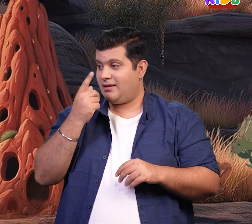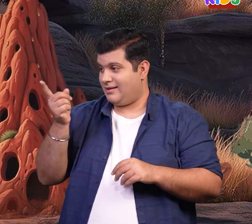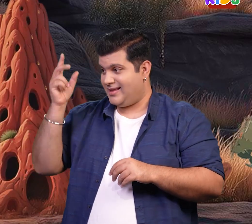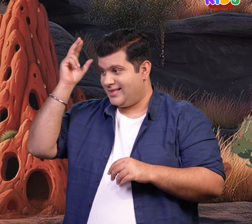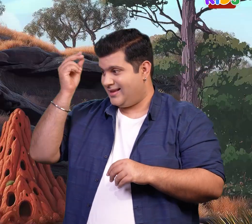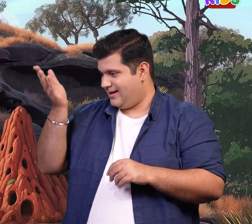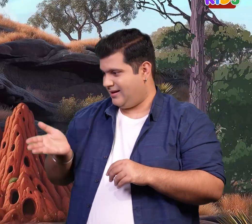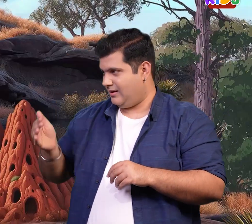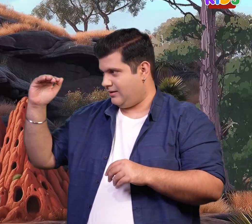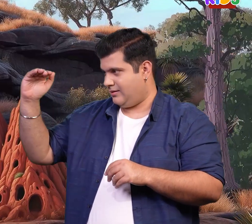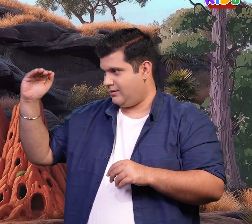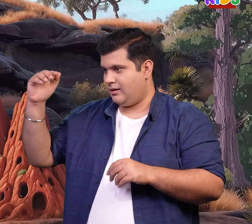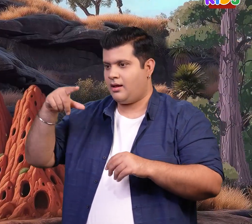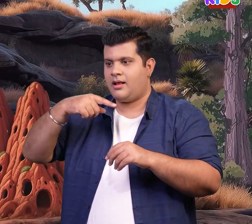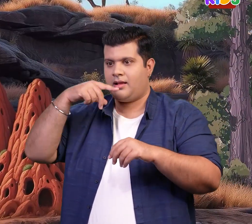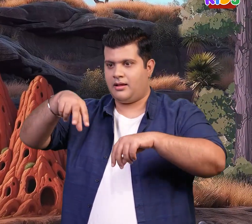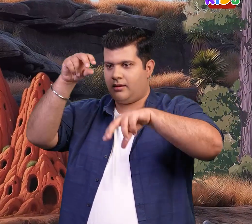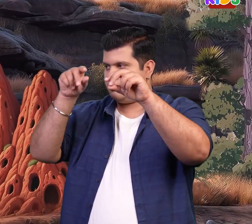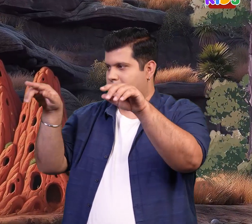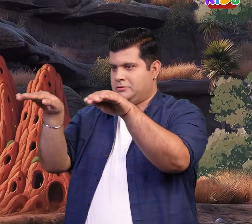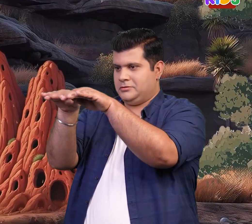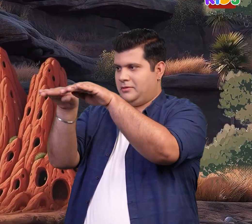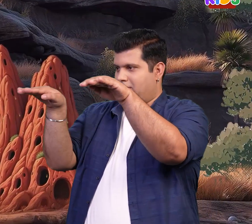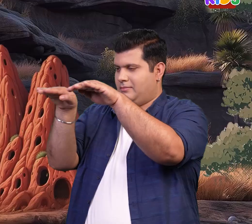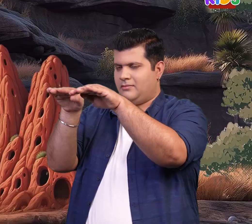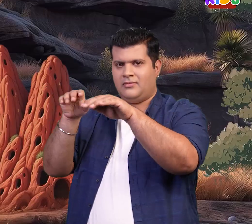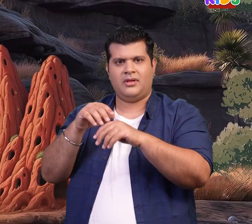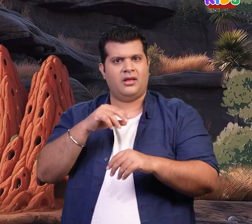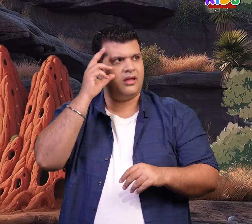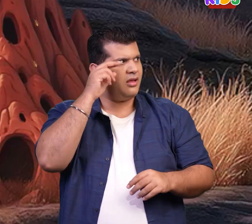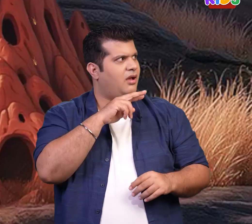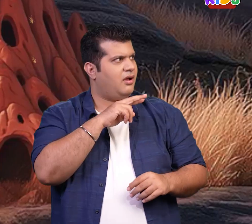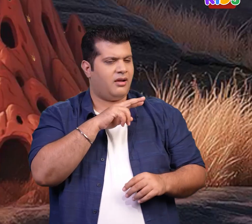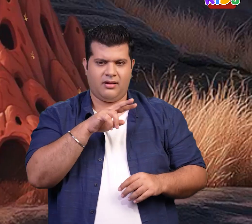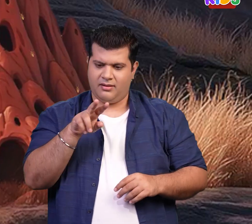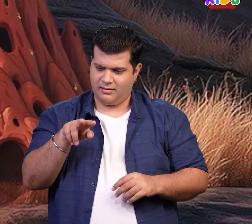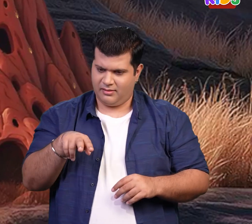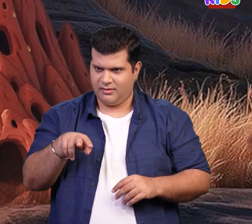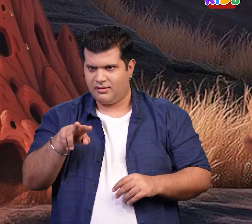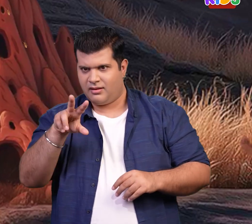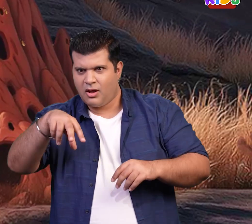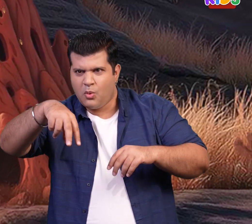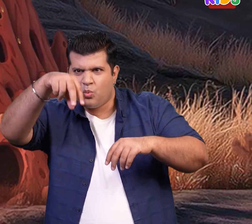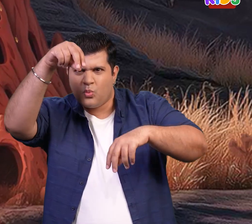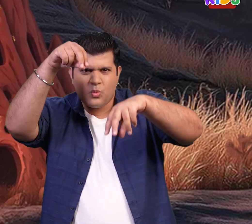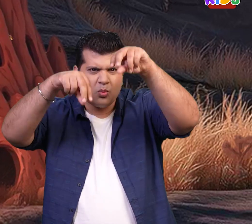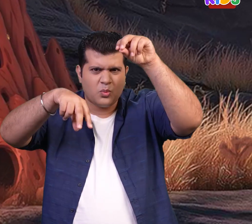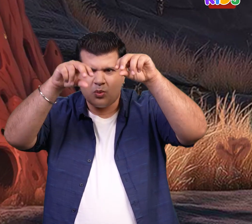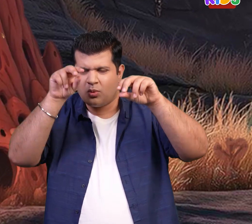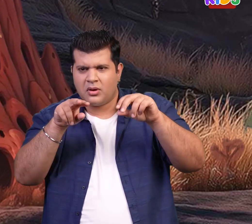was. It is almost as tall as you, Diya. It looks like a castle.